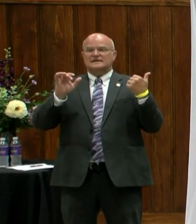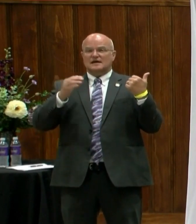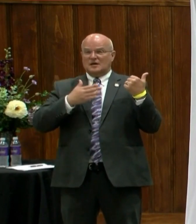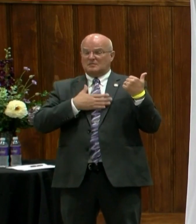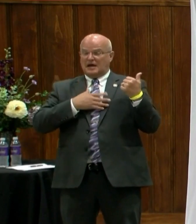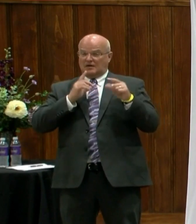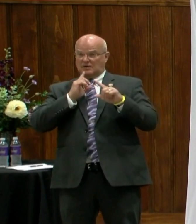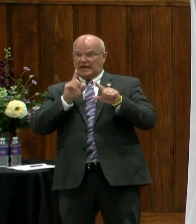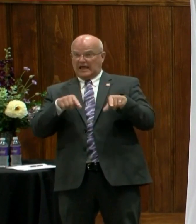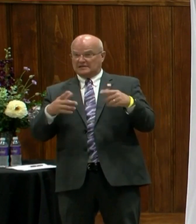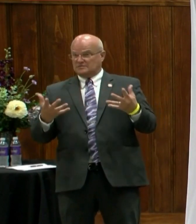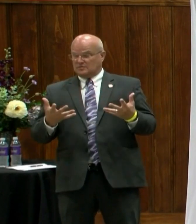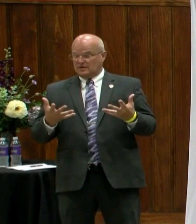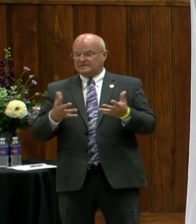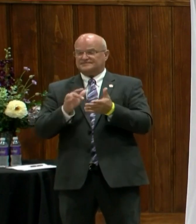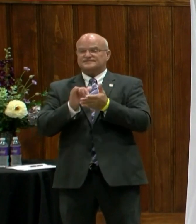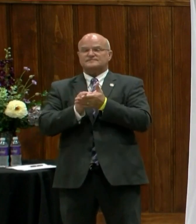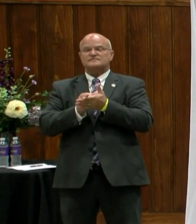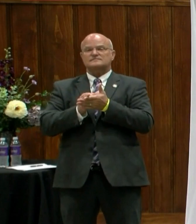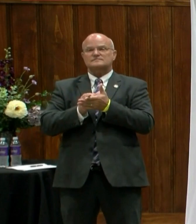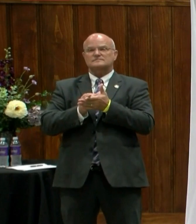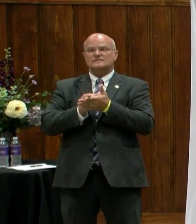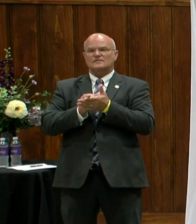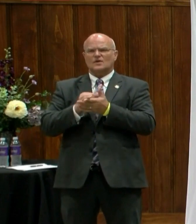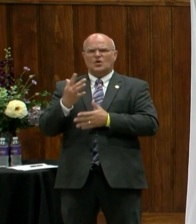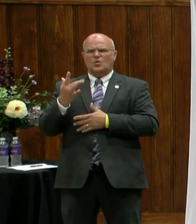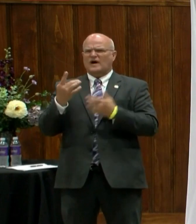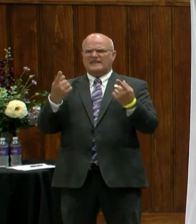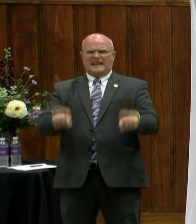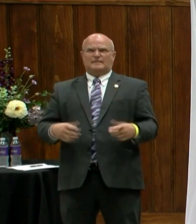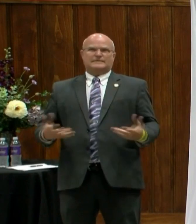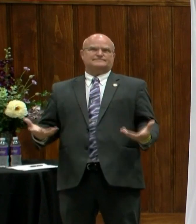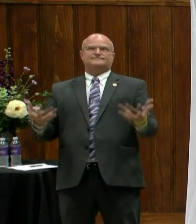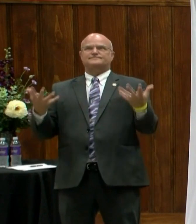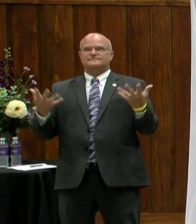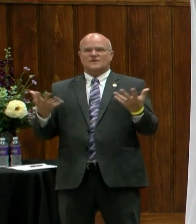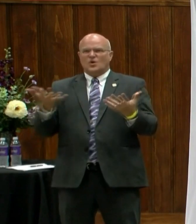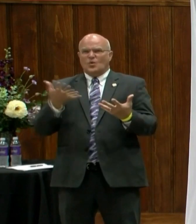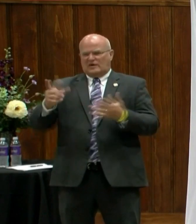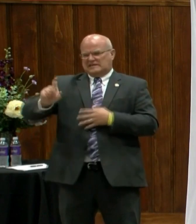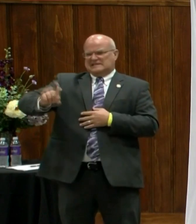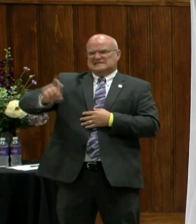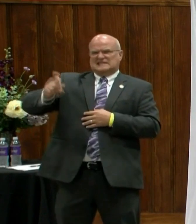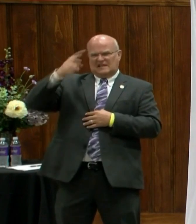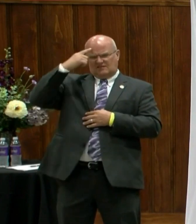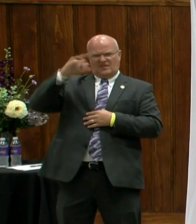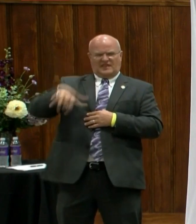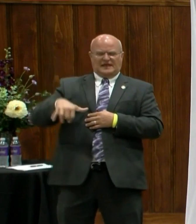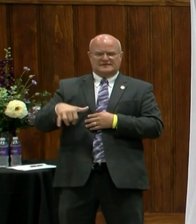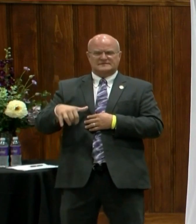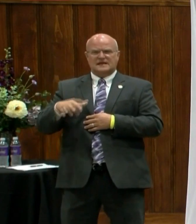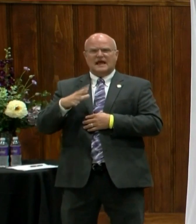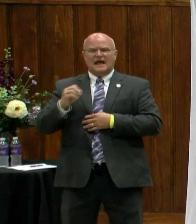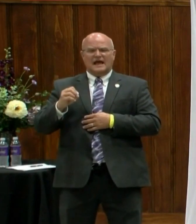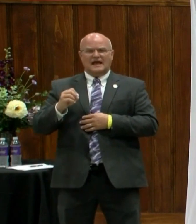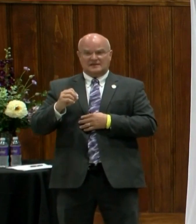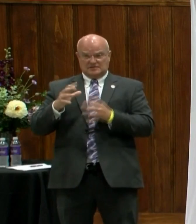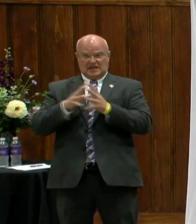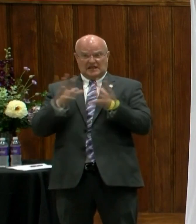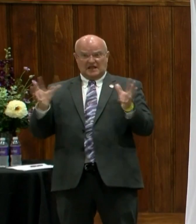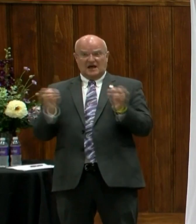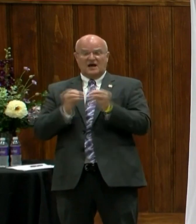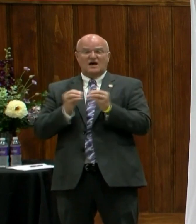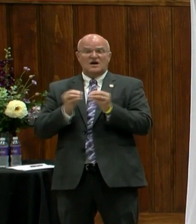My reaction to that is that why did that happen? What was the necessity for it? And there was a